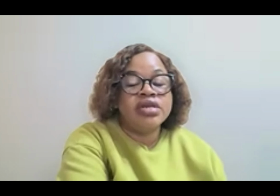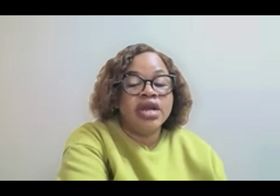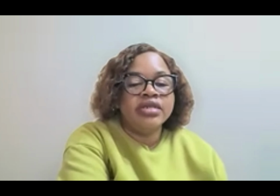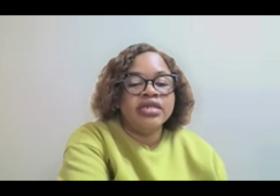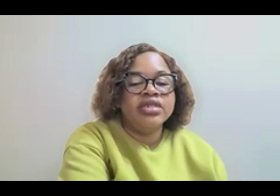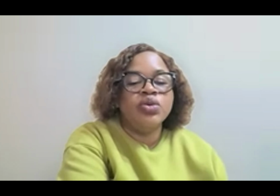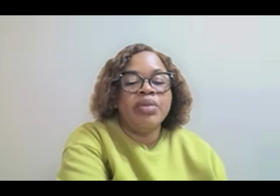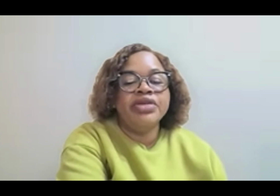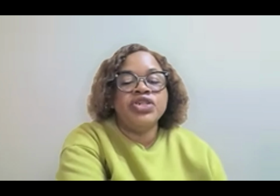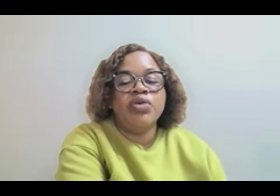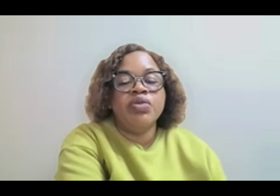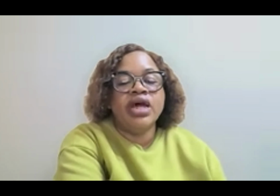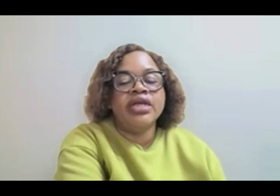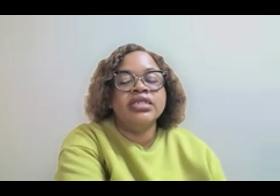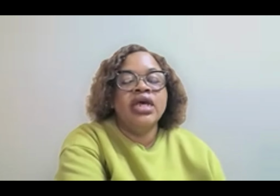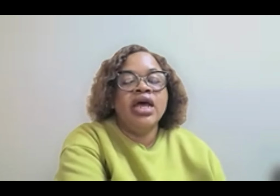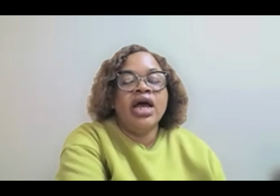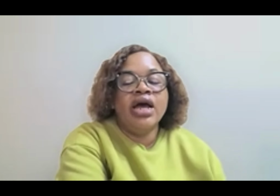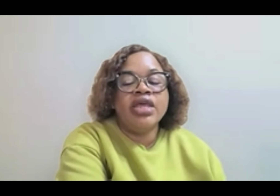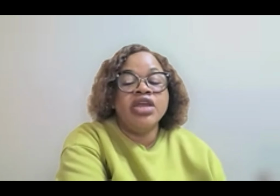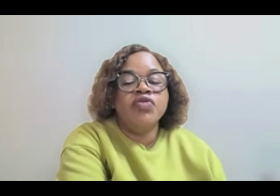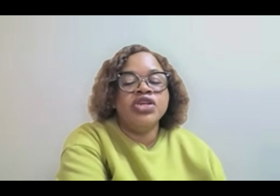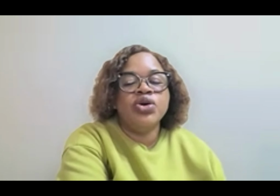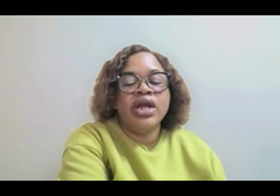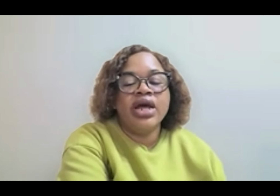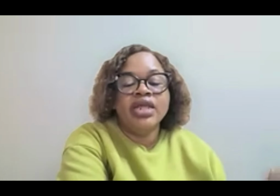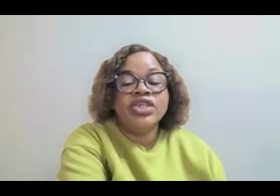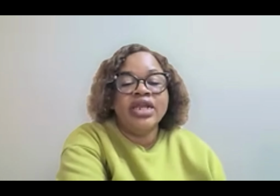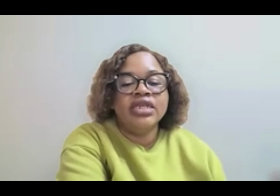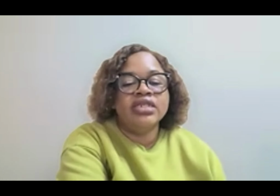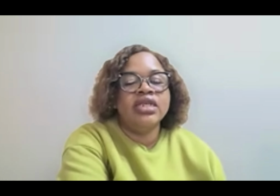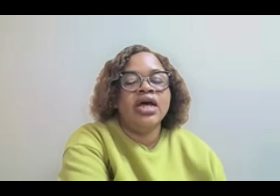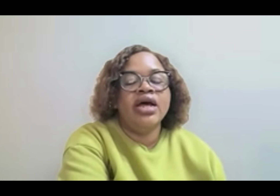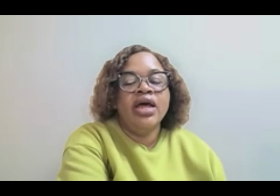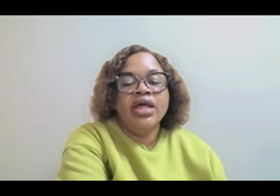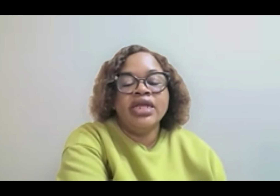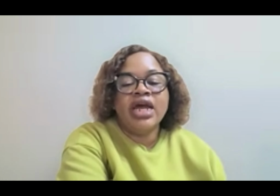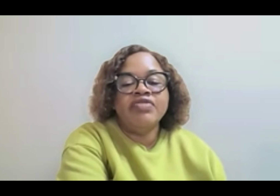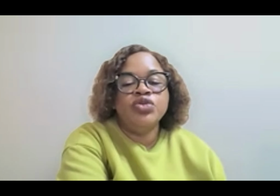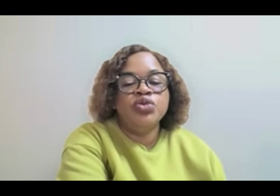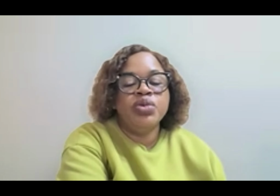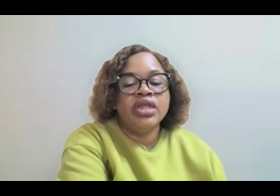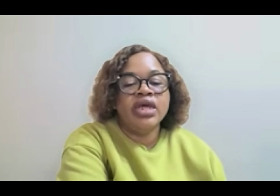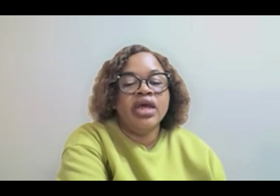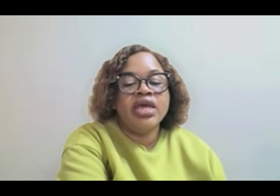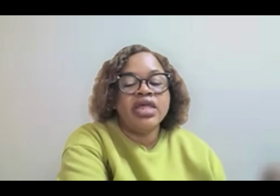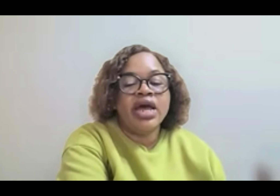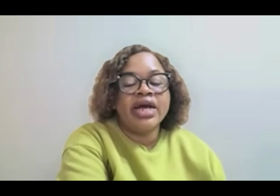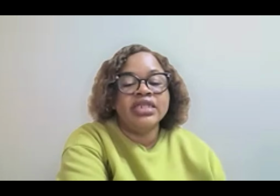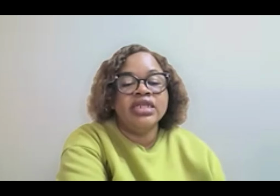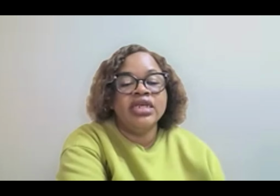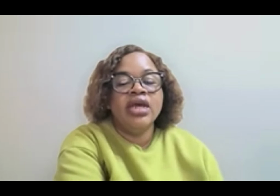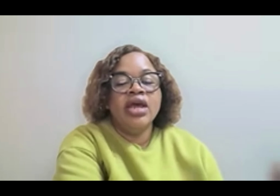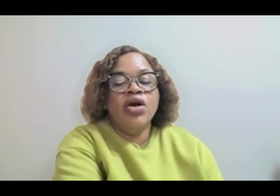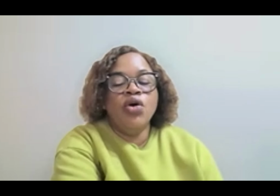countries to come and share with us their innovation and the challenges that have to do with either accessing or